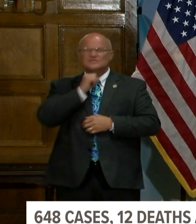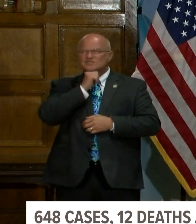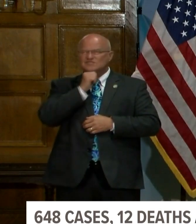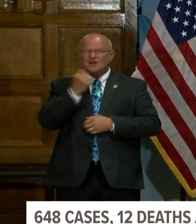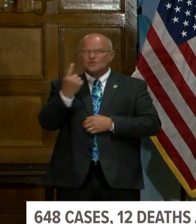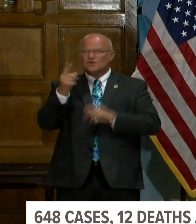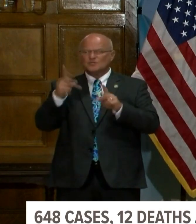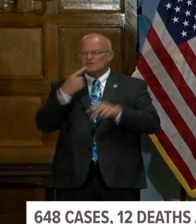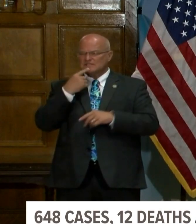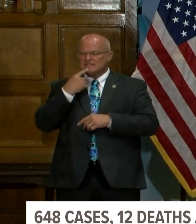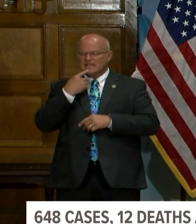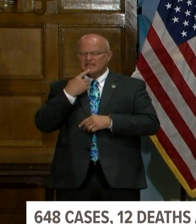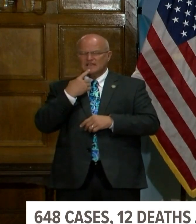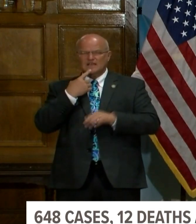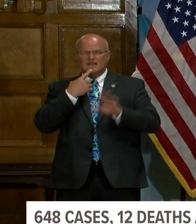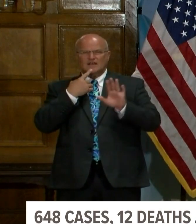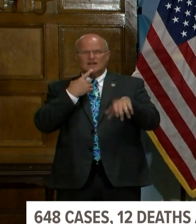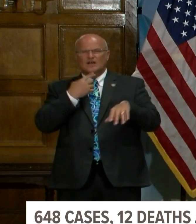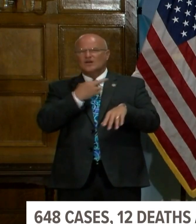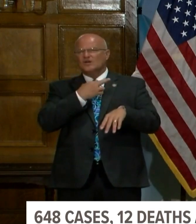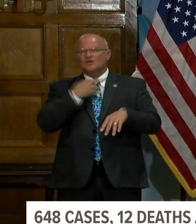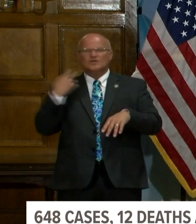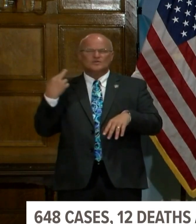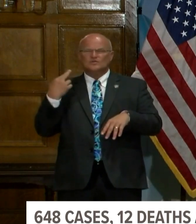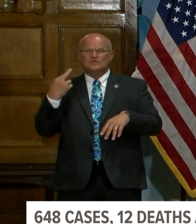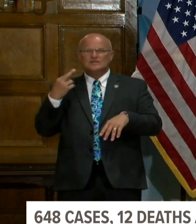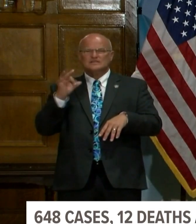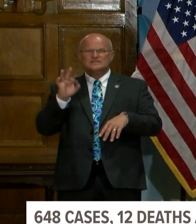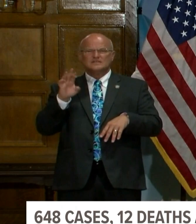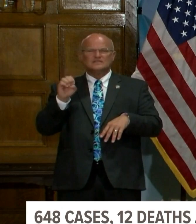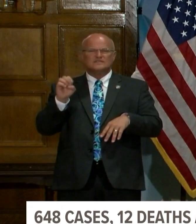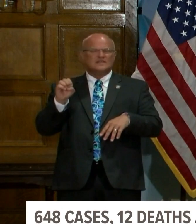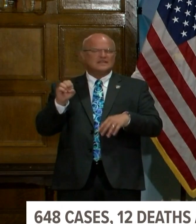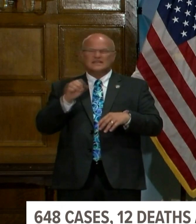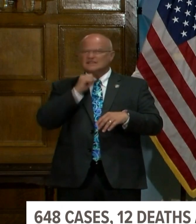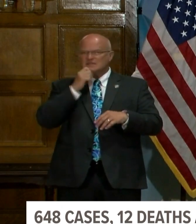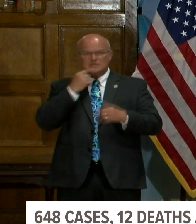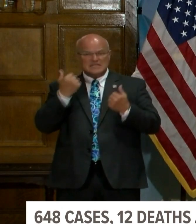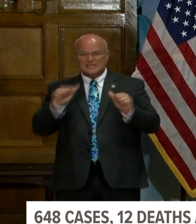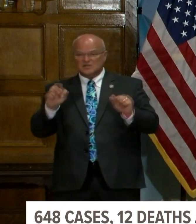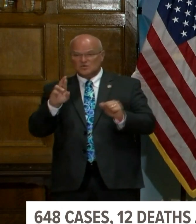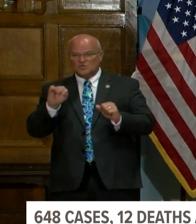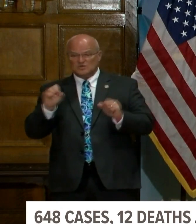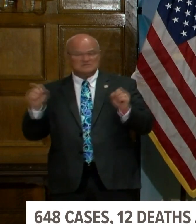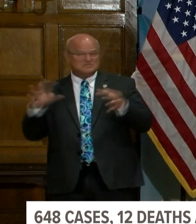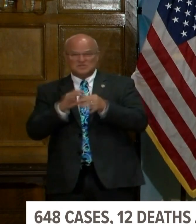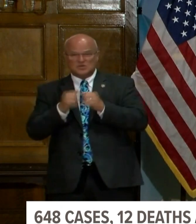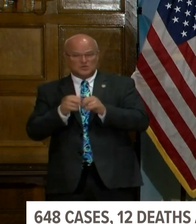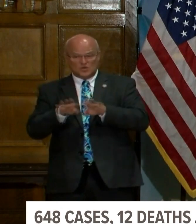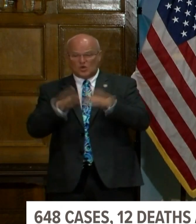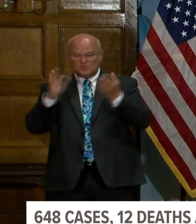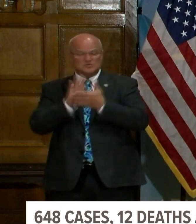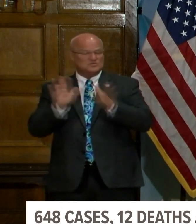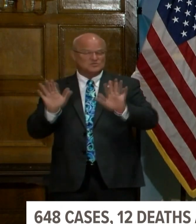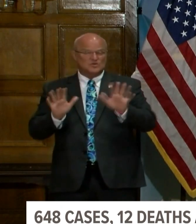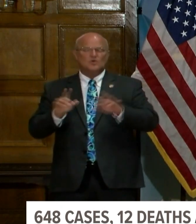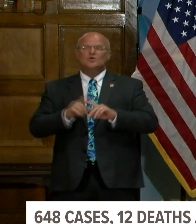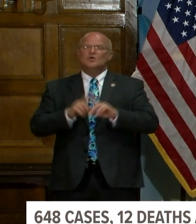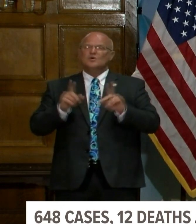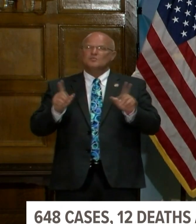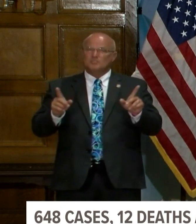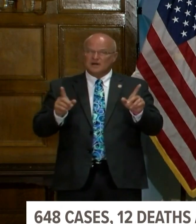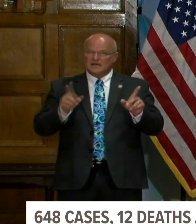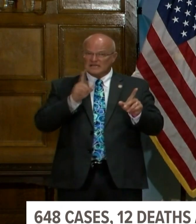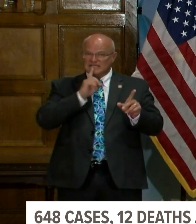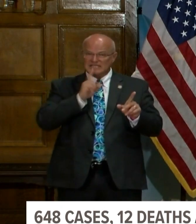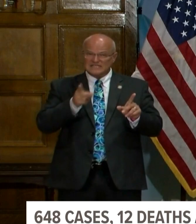that would say that it's going to be risk, there's not going to be any risk associated with opening schools, but